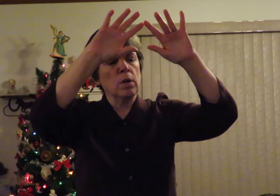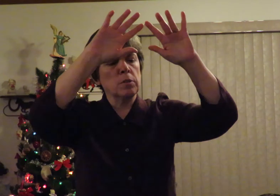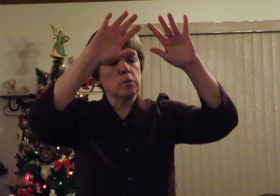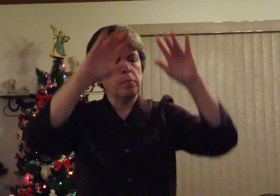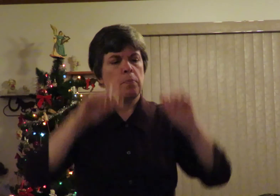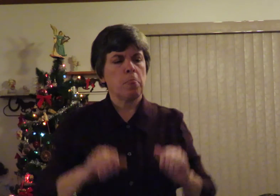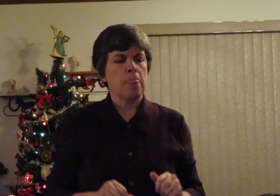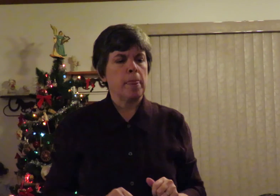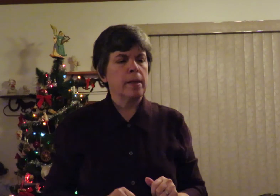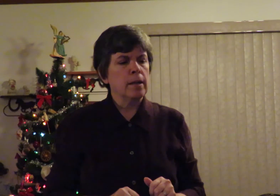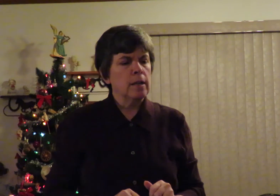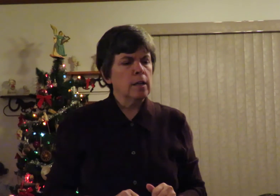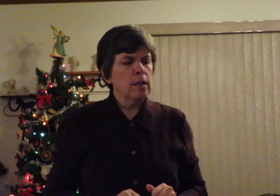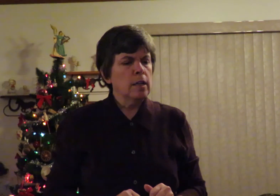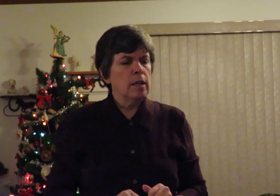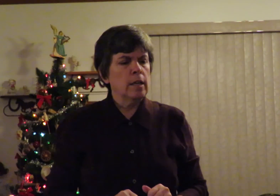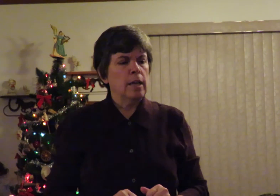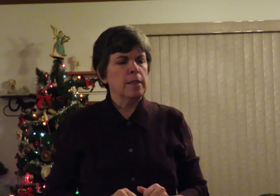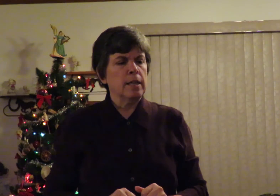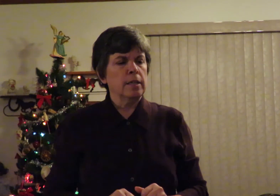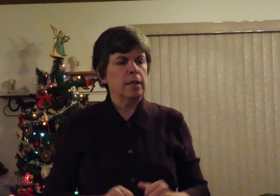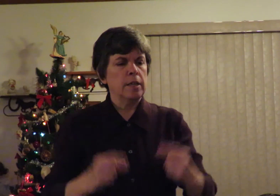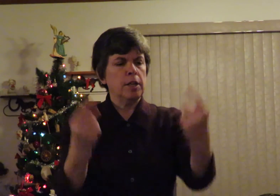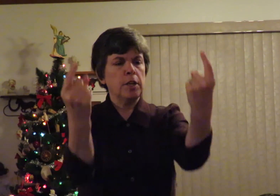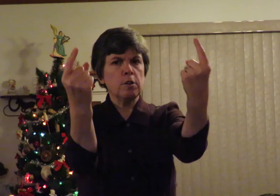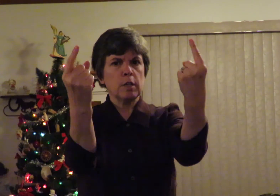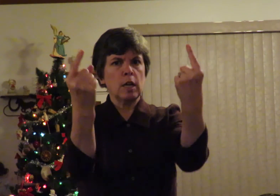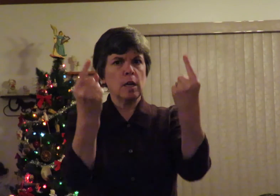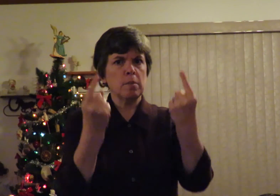was. And then here come,